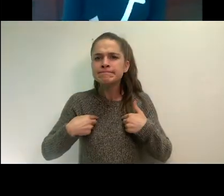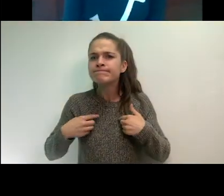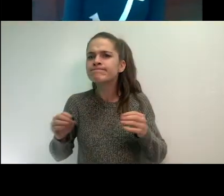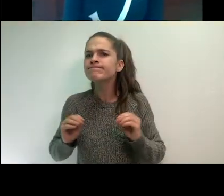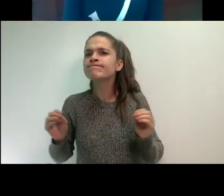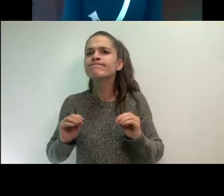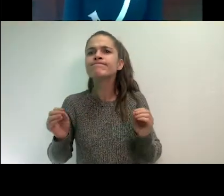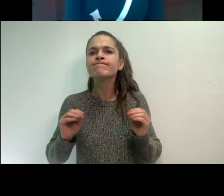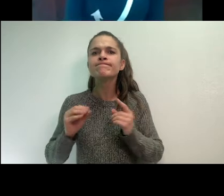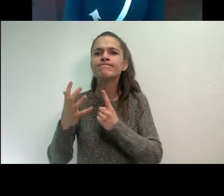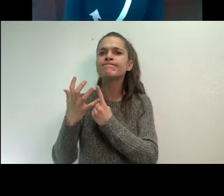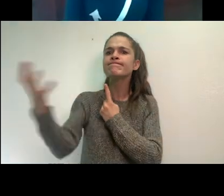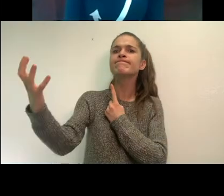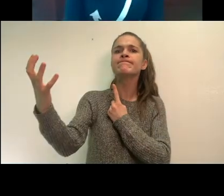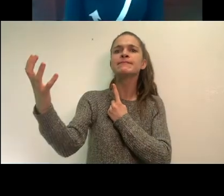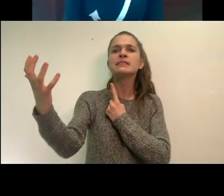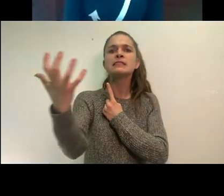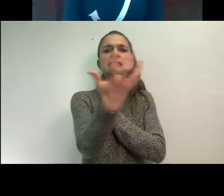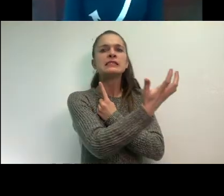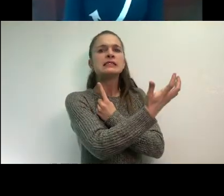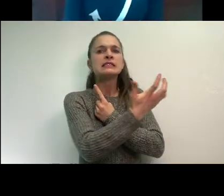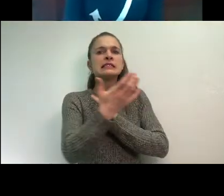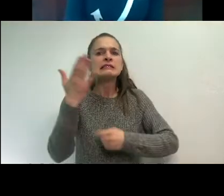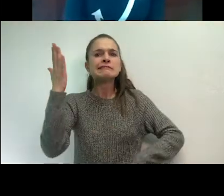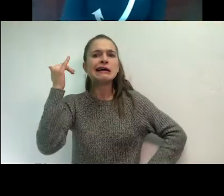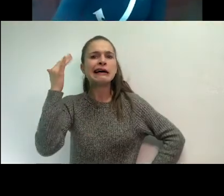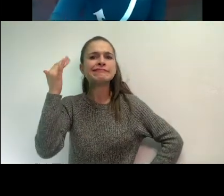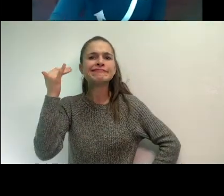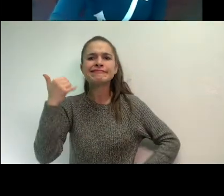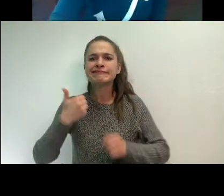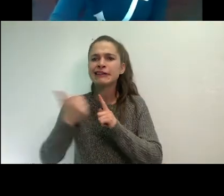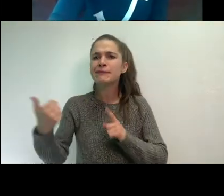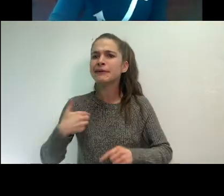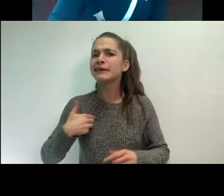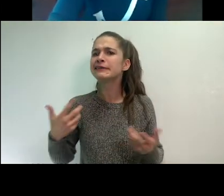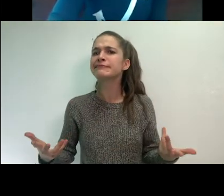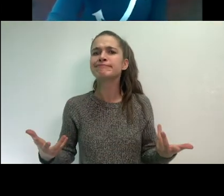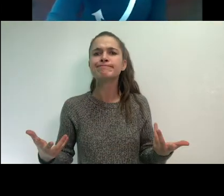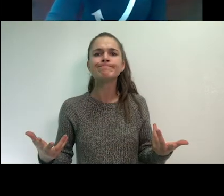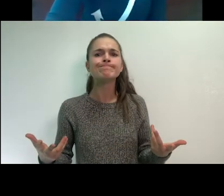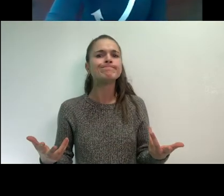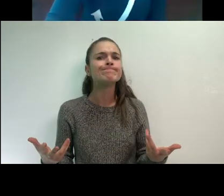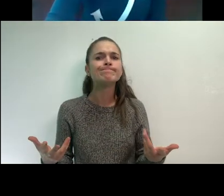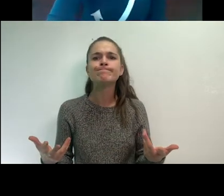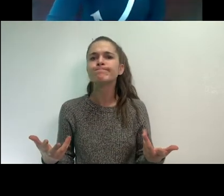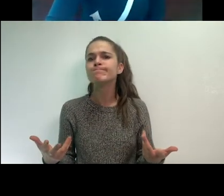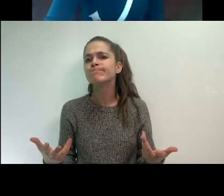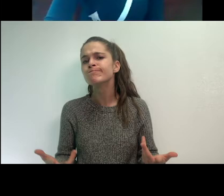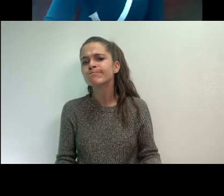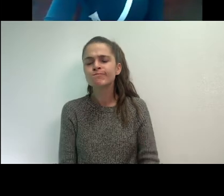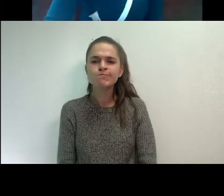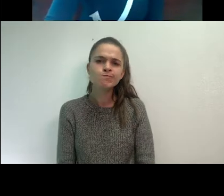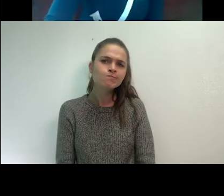from her. Why do you think that is? That must be sad.